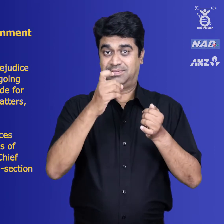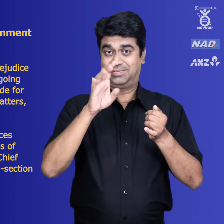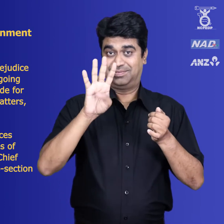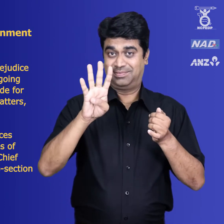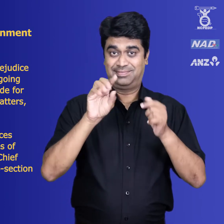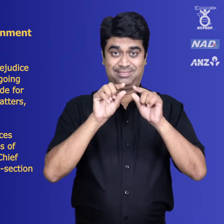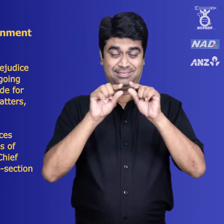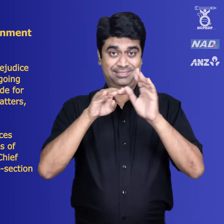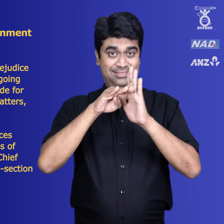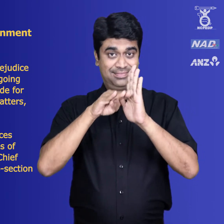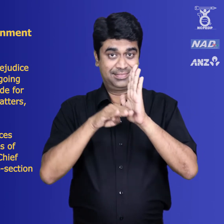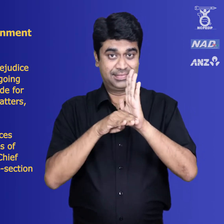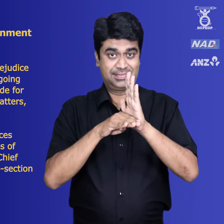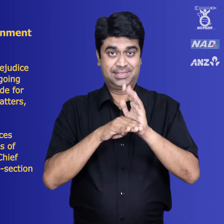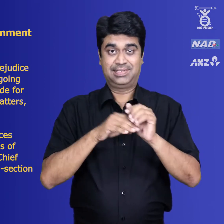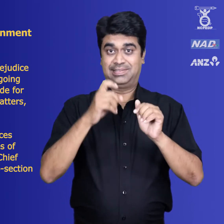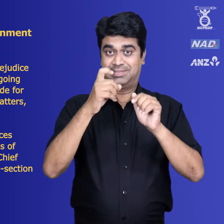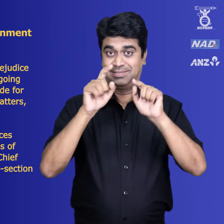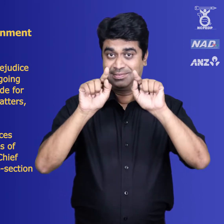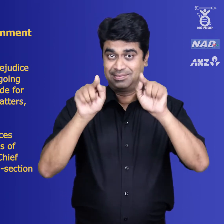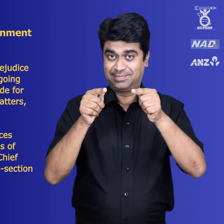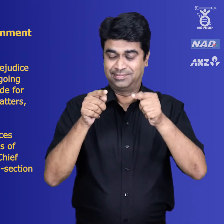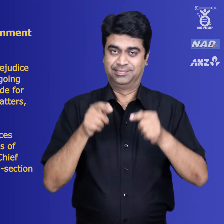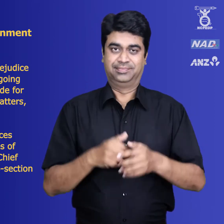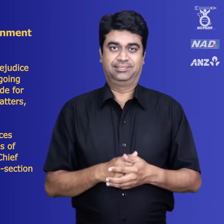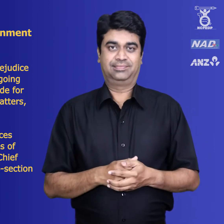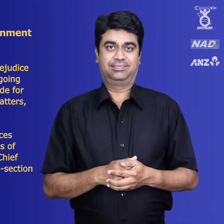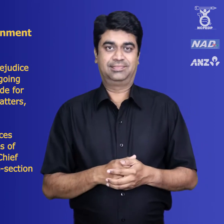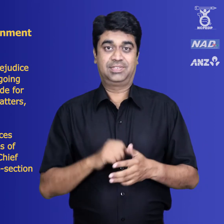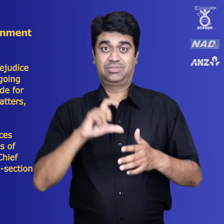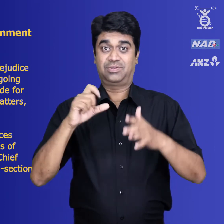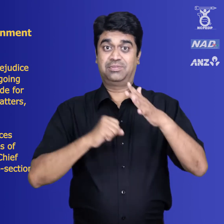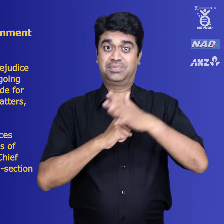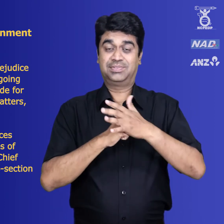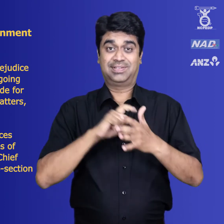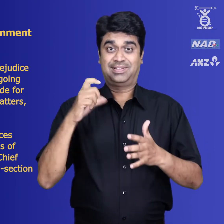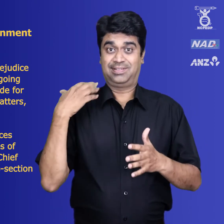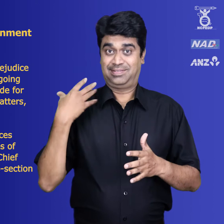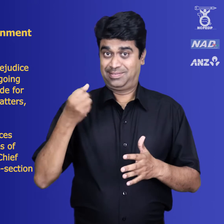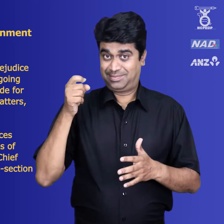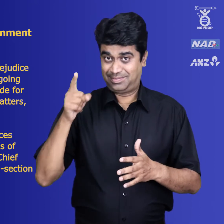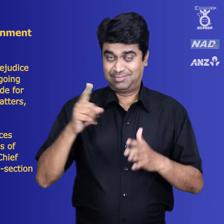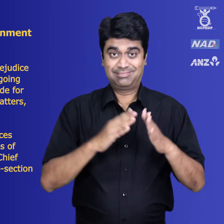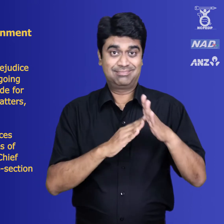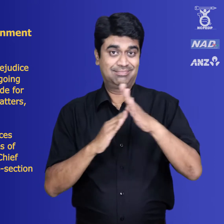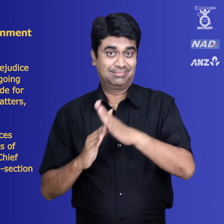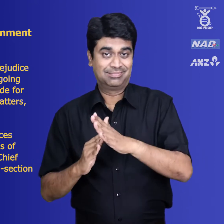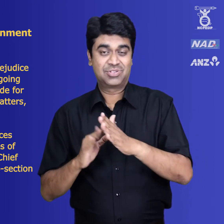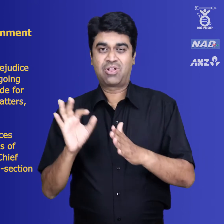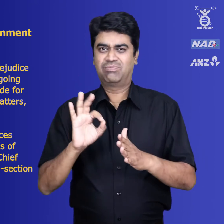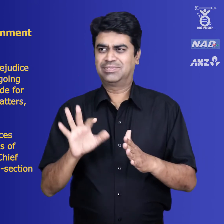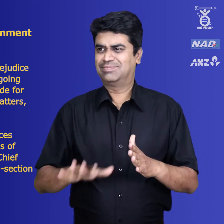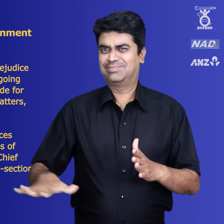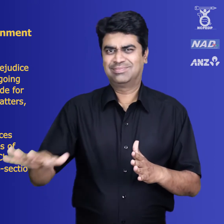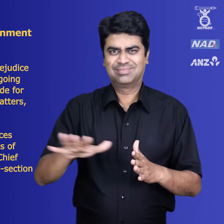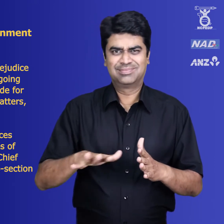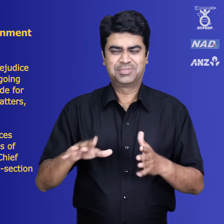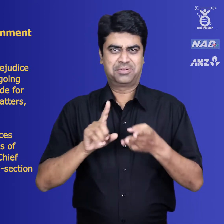The salaries and allowances and conditions of services of officers and staff of the Chief